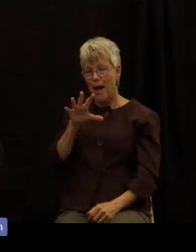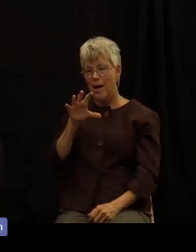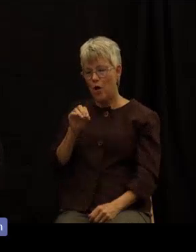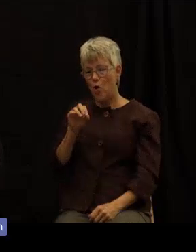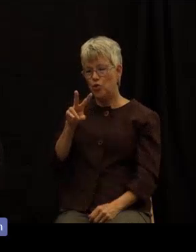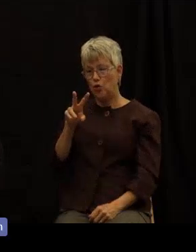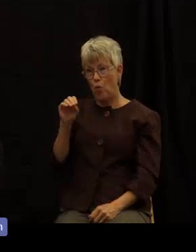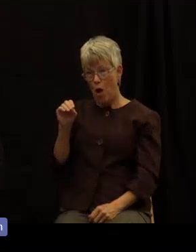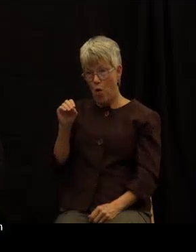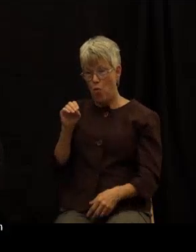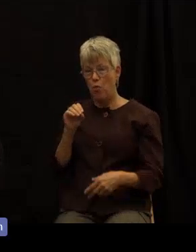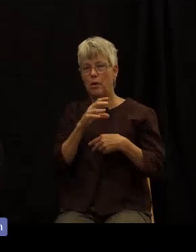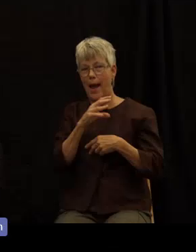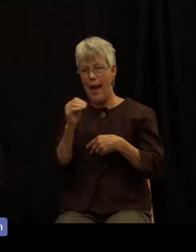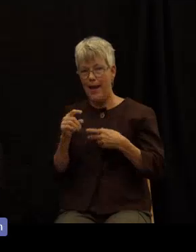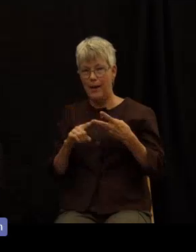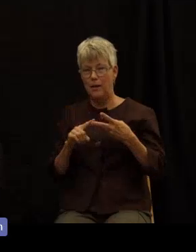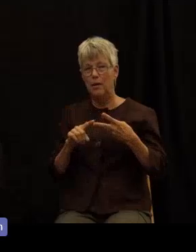5020 and